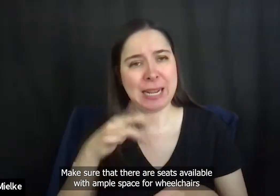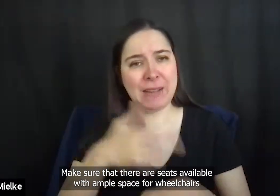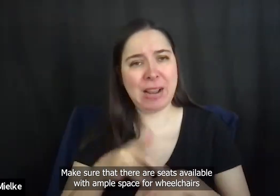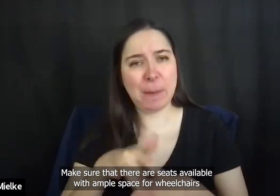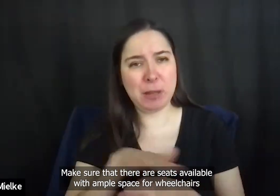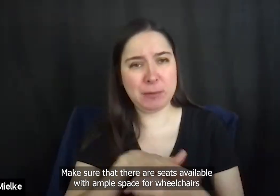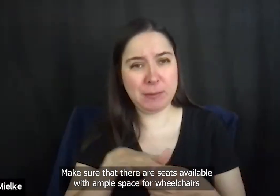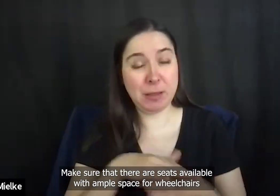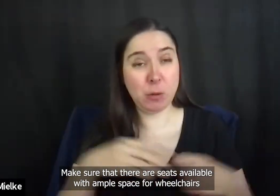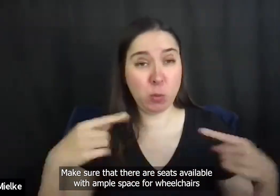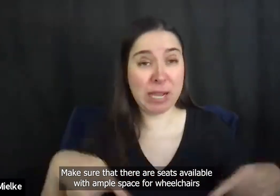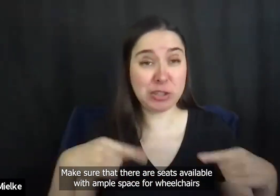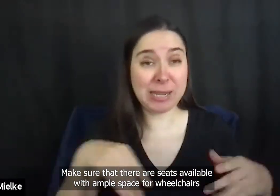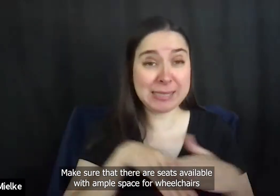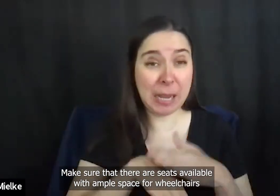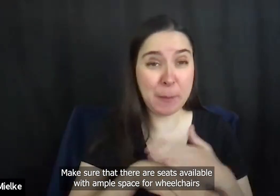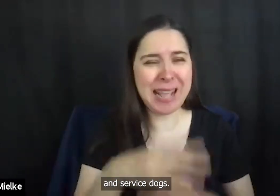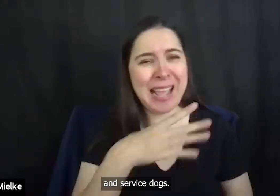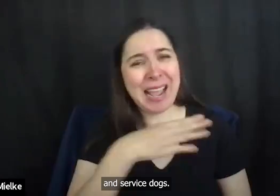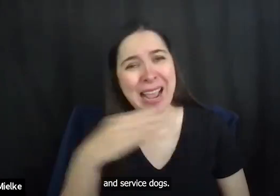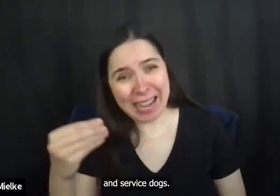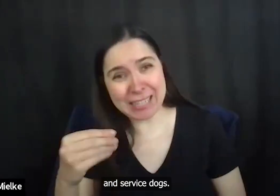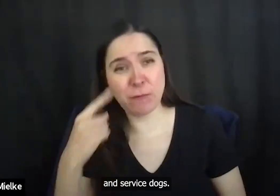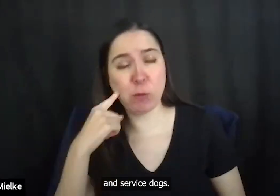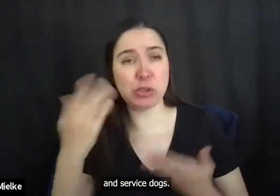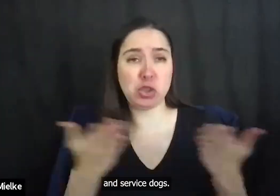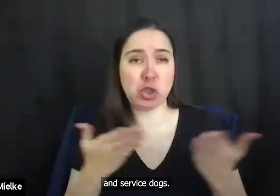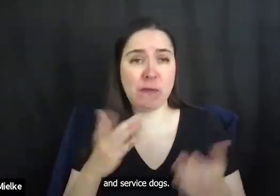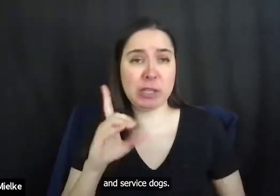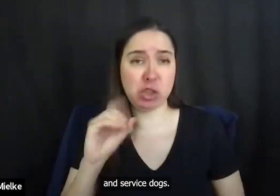with ample space for wheelchairs and service dogs.